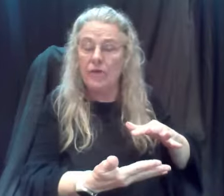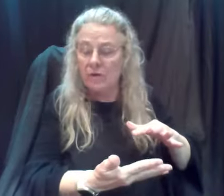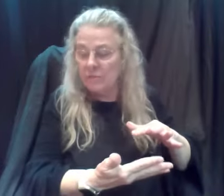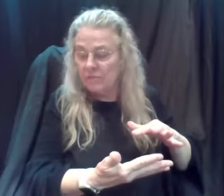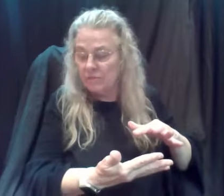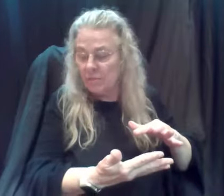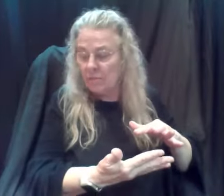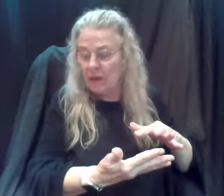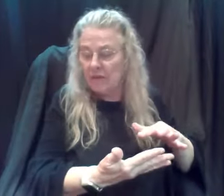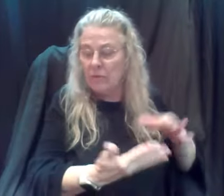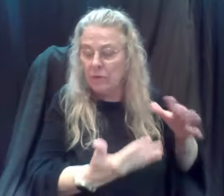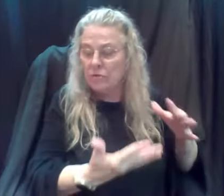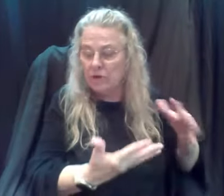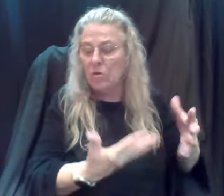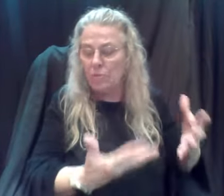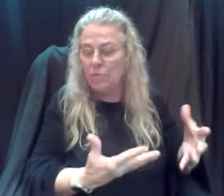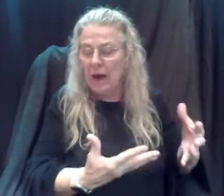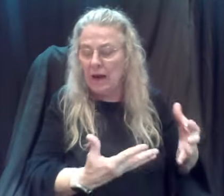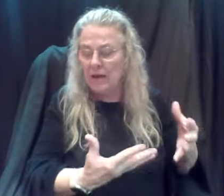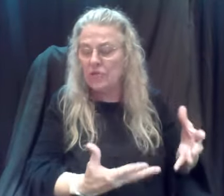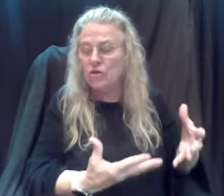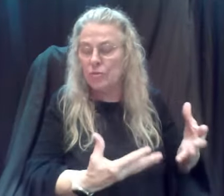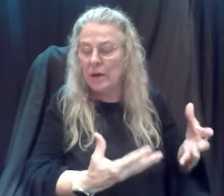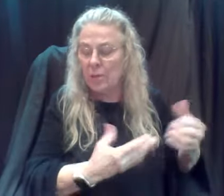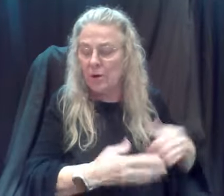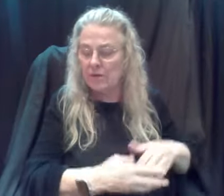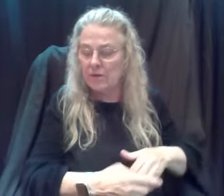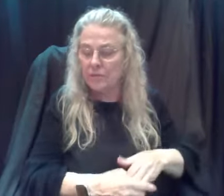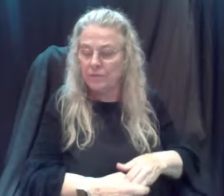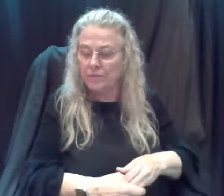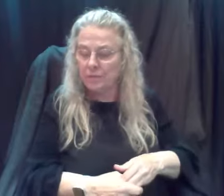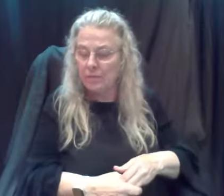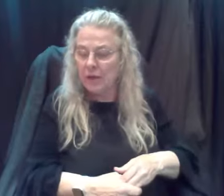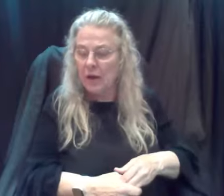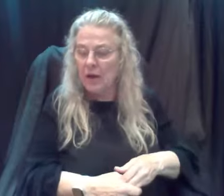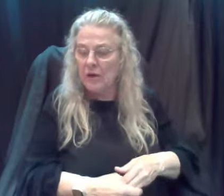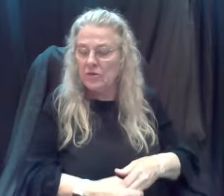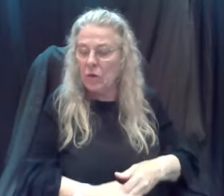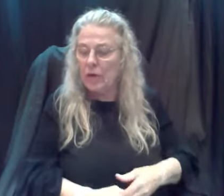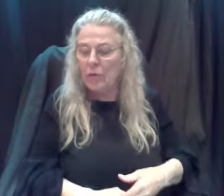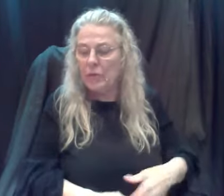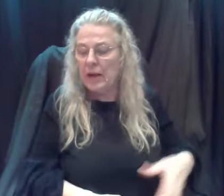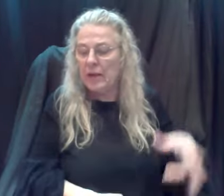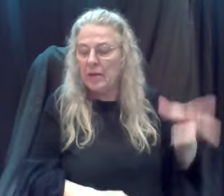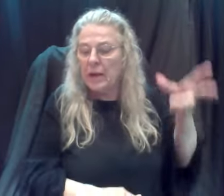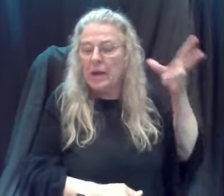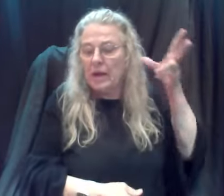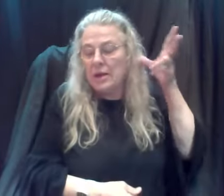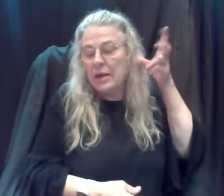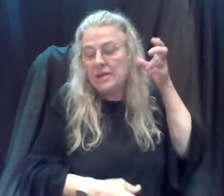musical, instrumental parts. So it would be listen